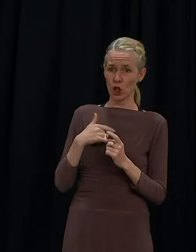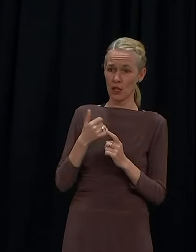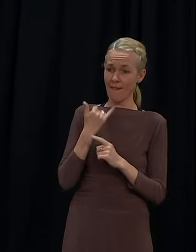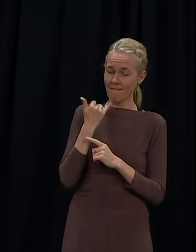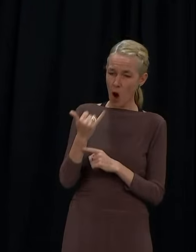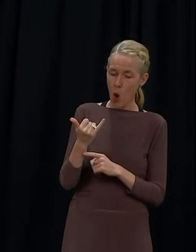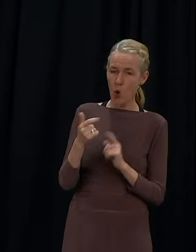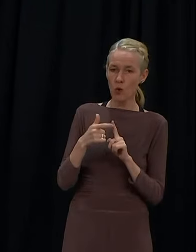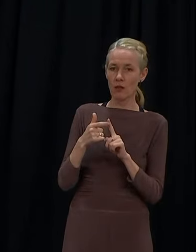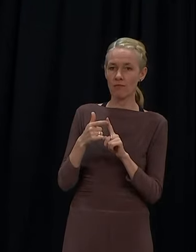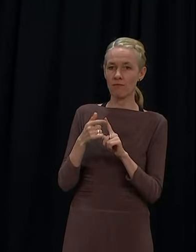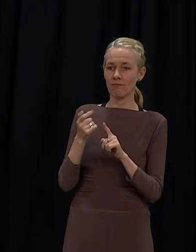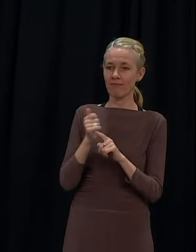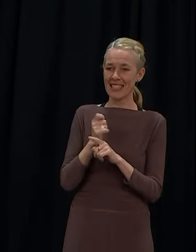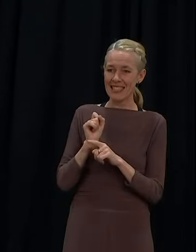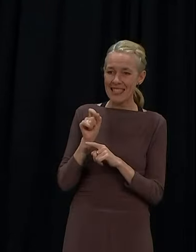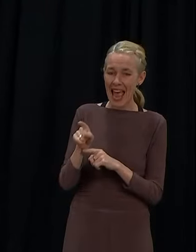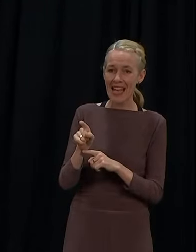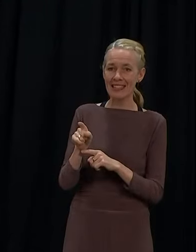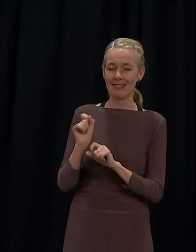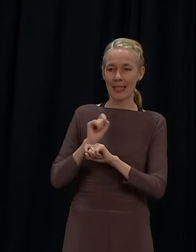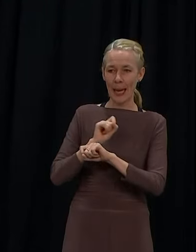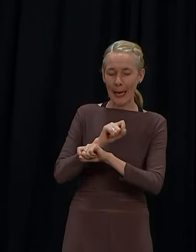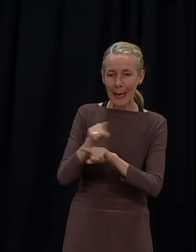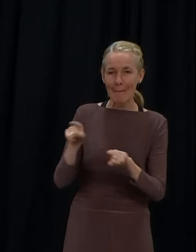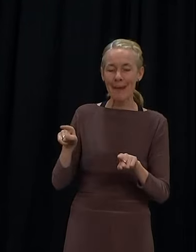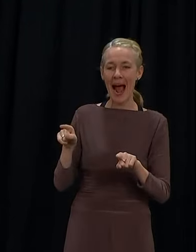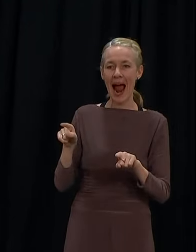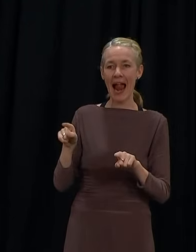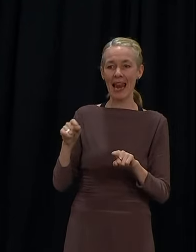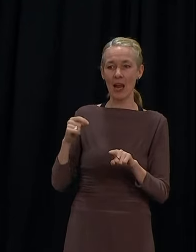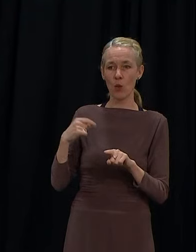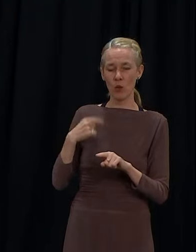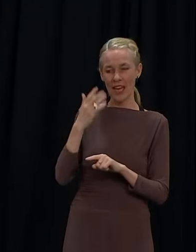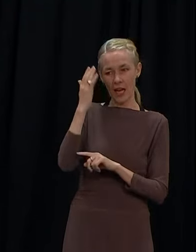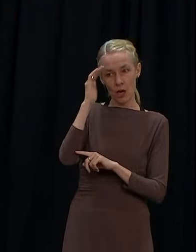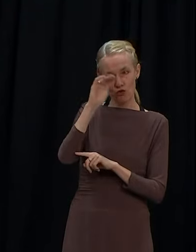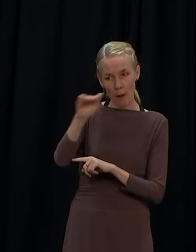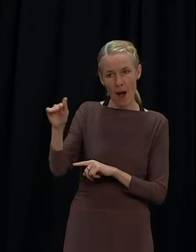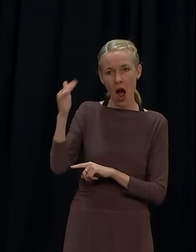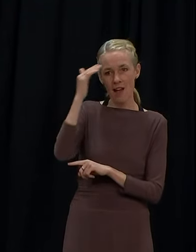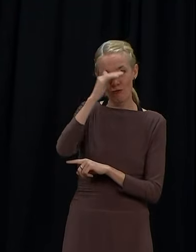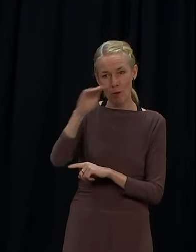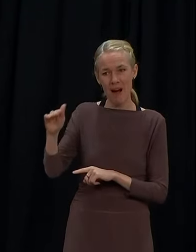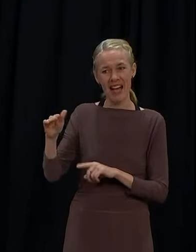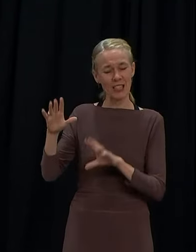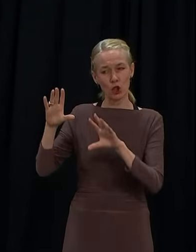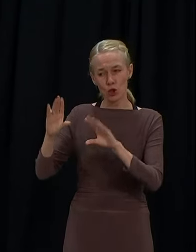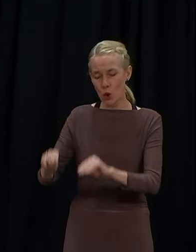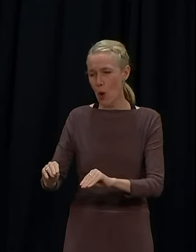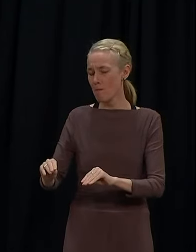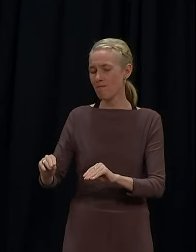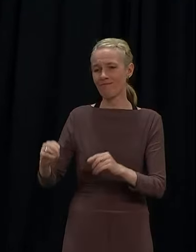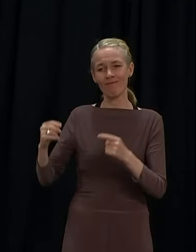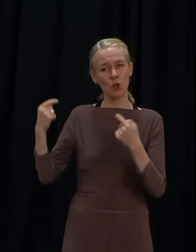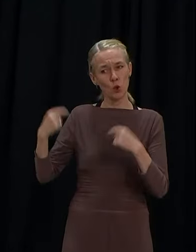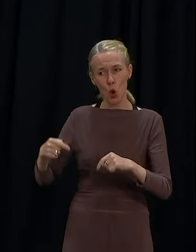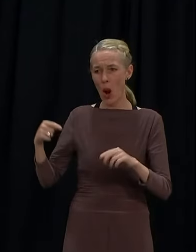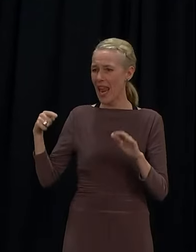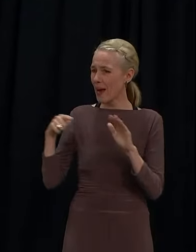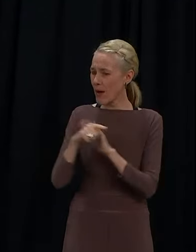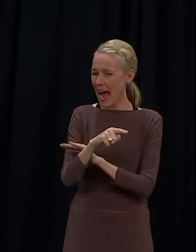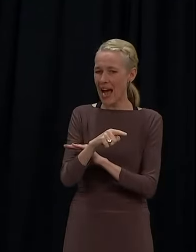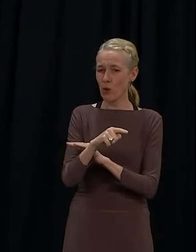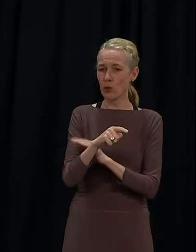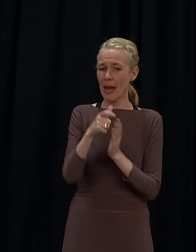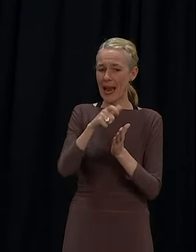had the President just 48 hours ago send out another reminder to cease delivering any pamphlets that they might have. Unfortunately,